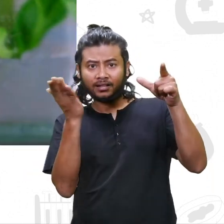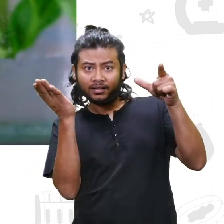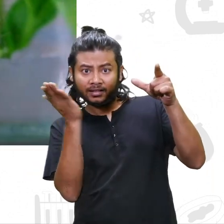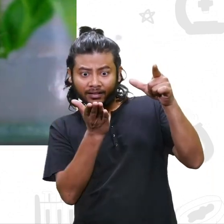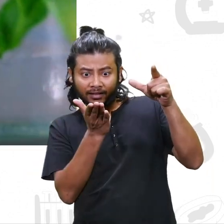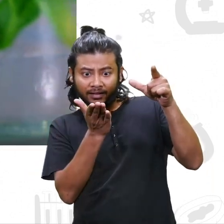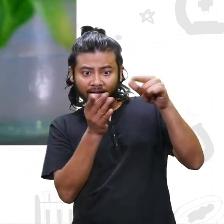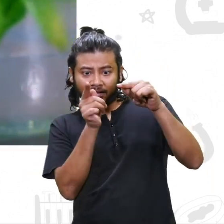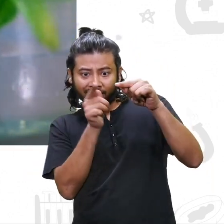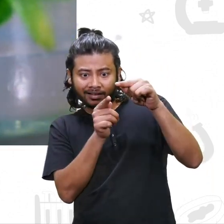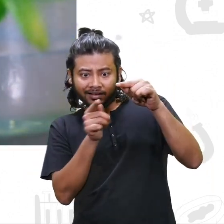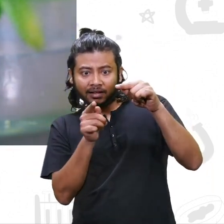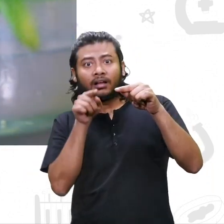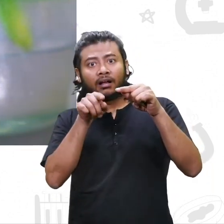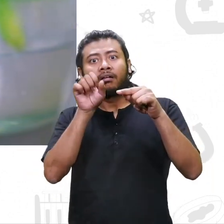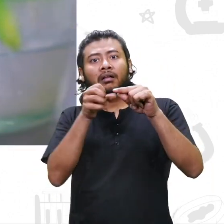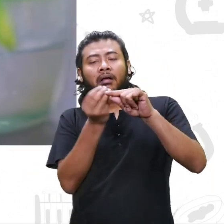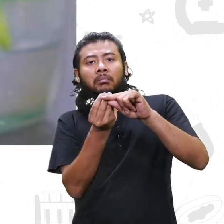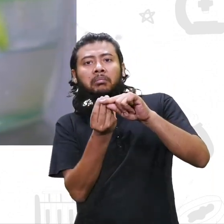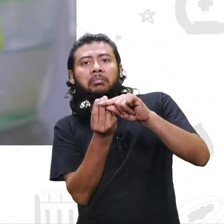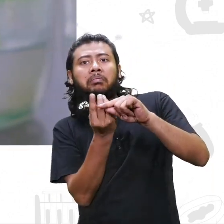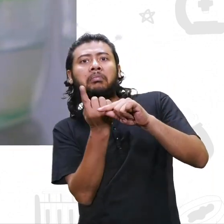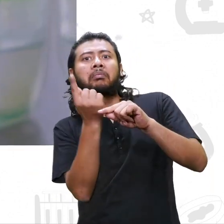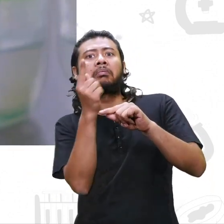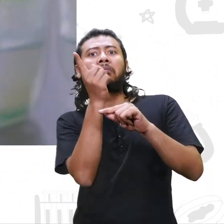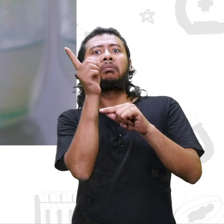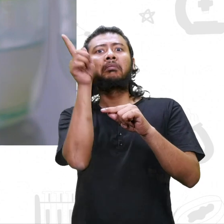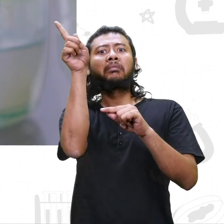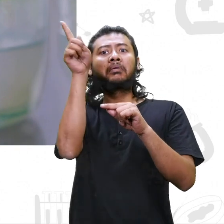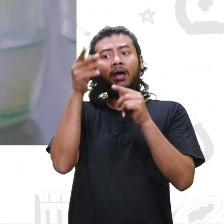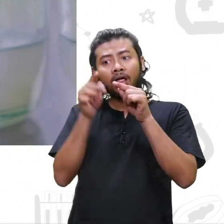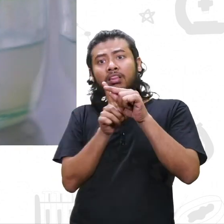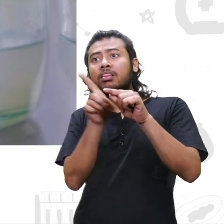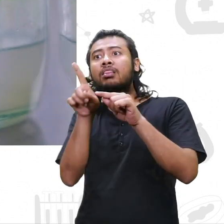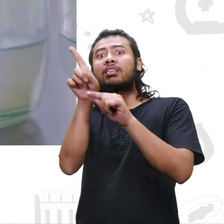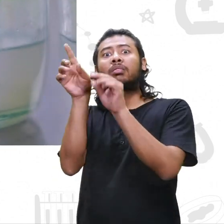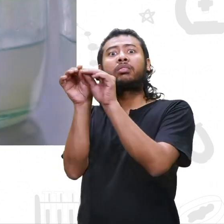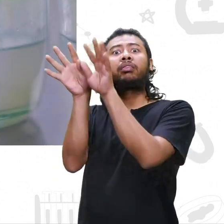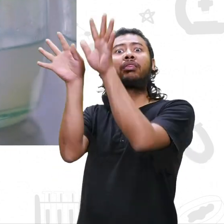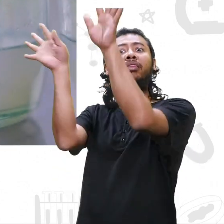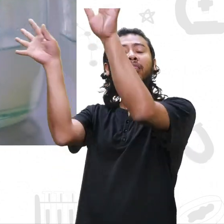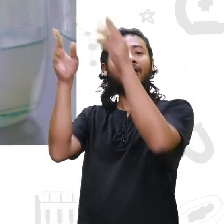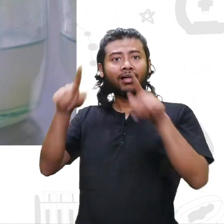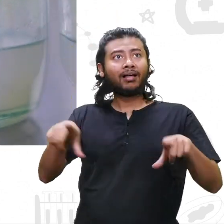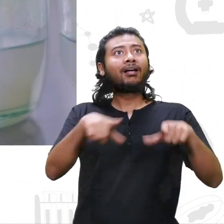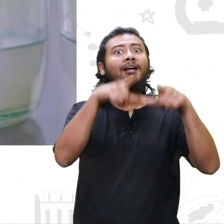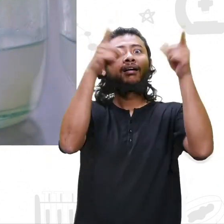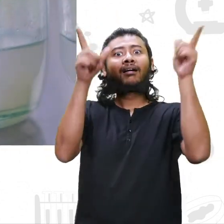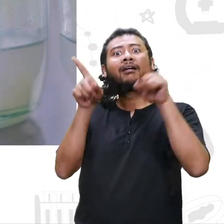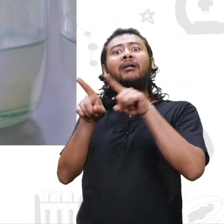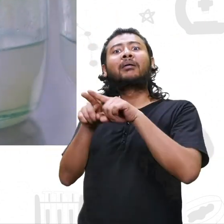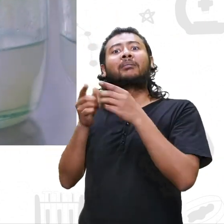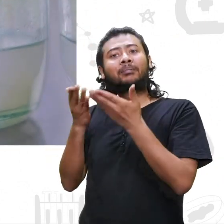a plant cell is scientifically called as totipotency, and the technique used is called as plant tissue